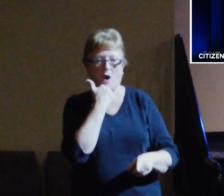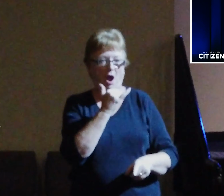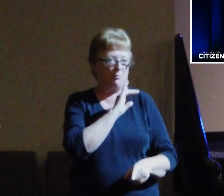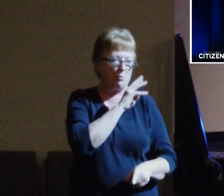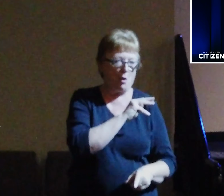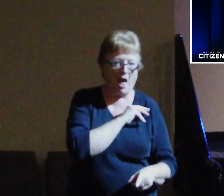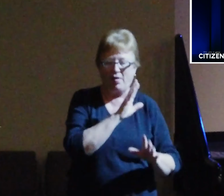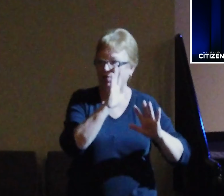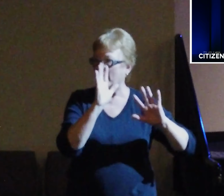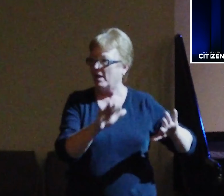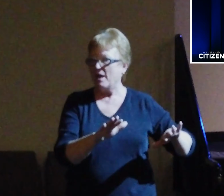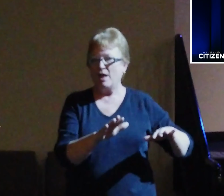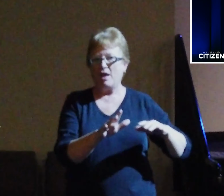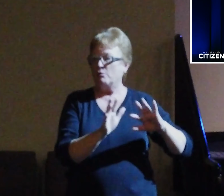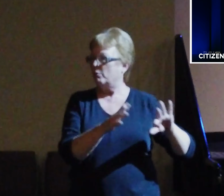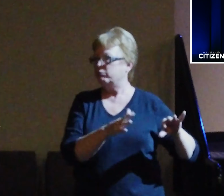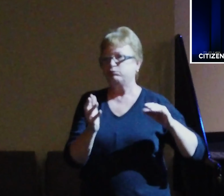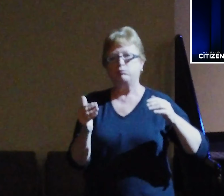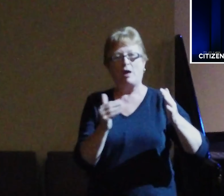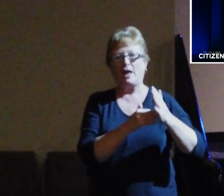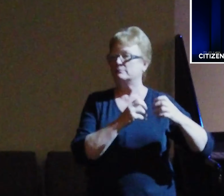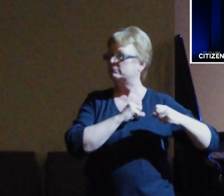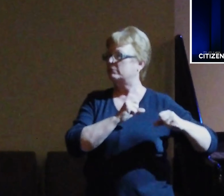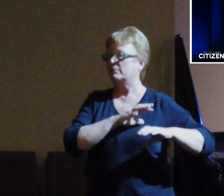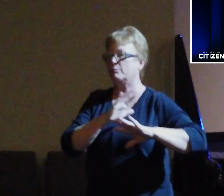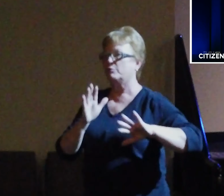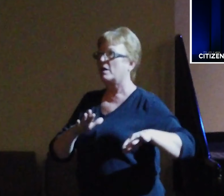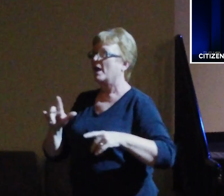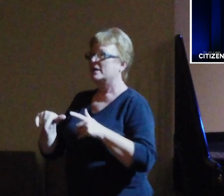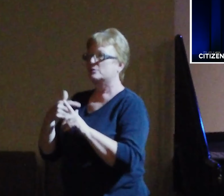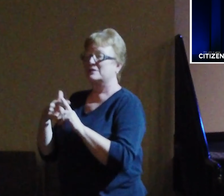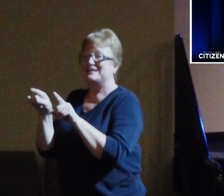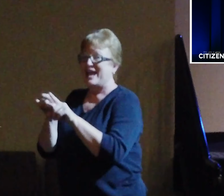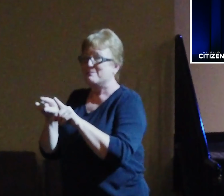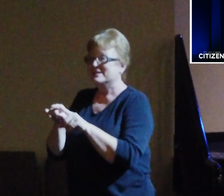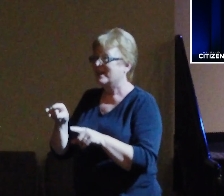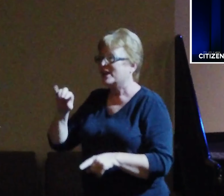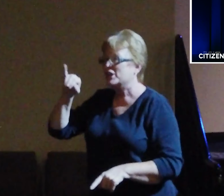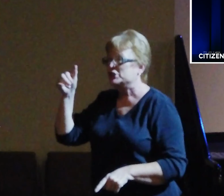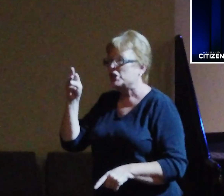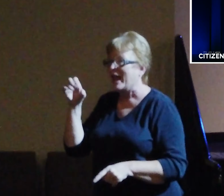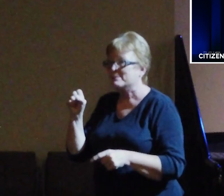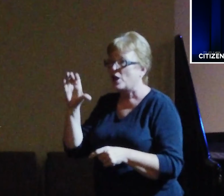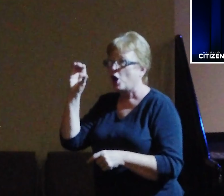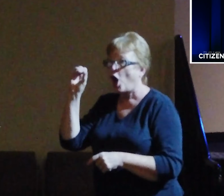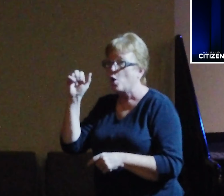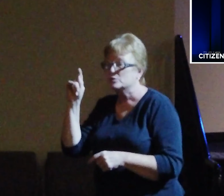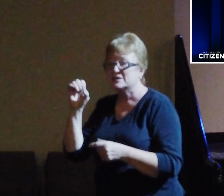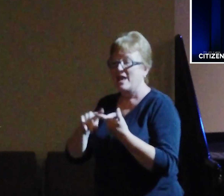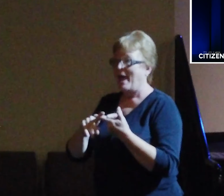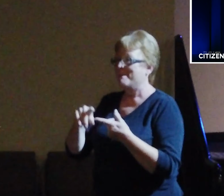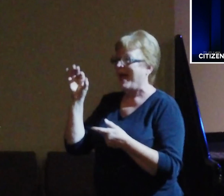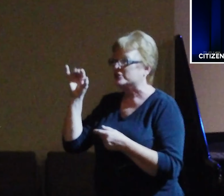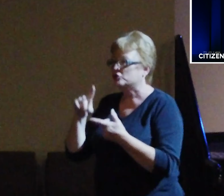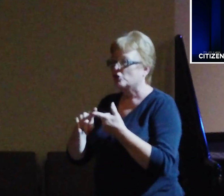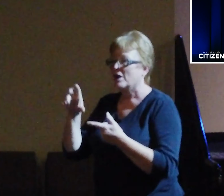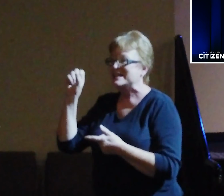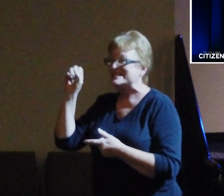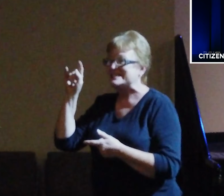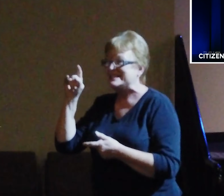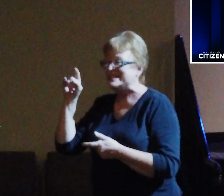for the sovereignty of Christ over his church by those like Pastor James Coates, Pastor Tim Stevens, and certainly Pastor